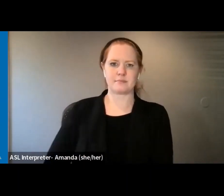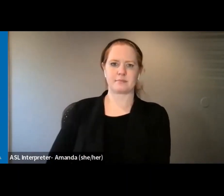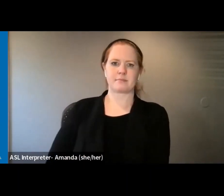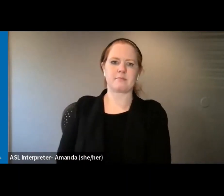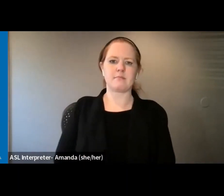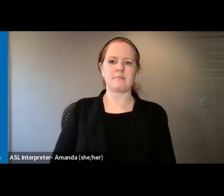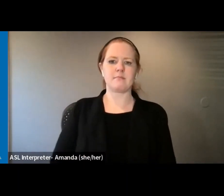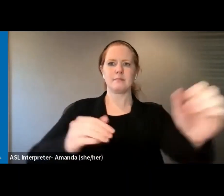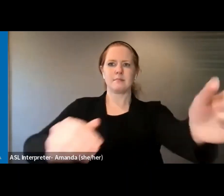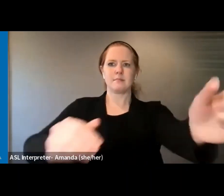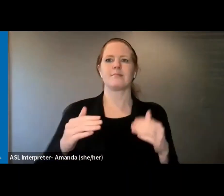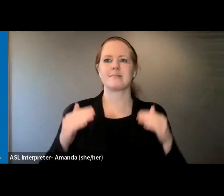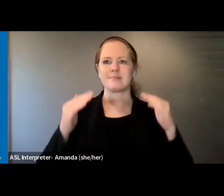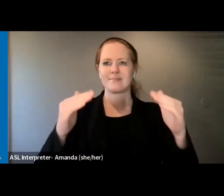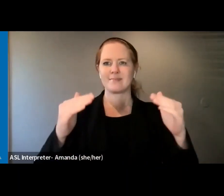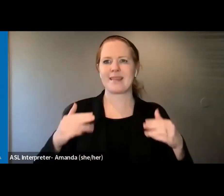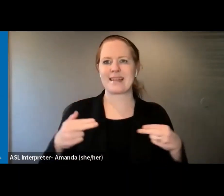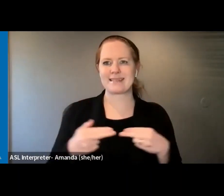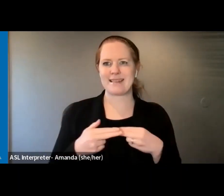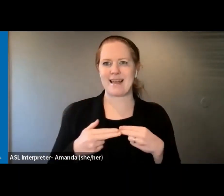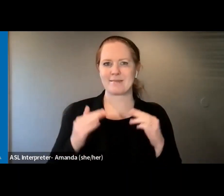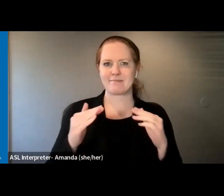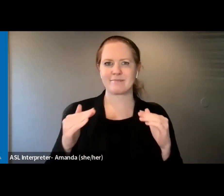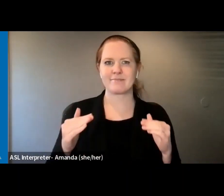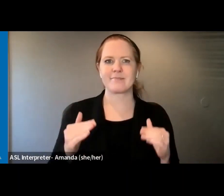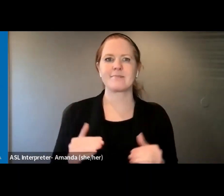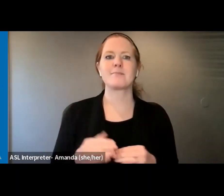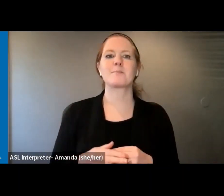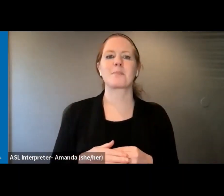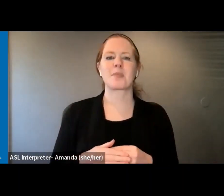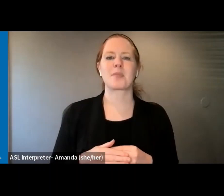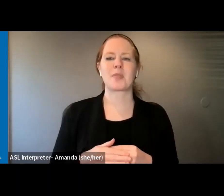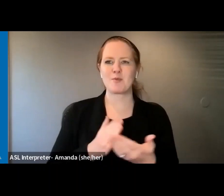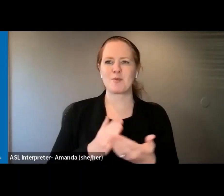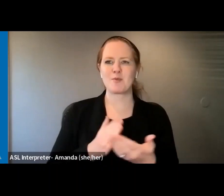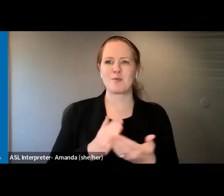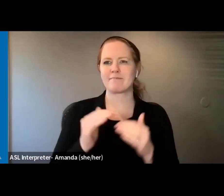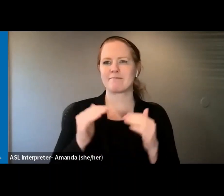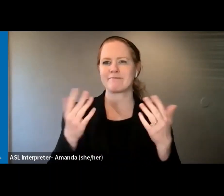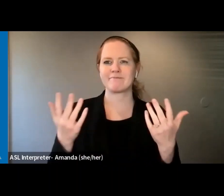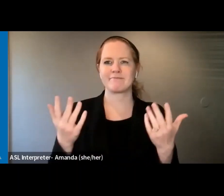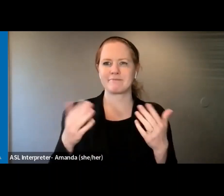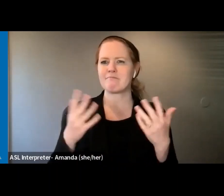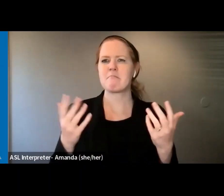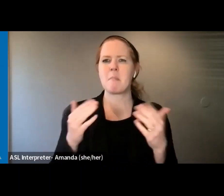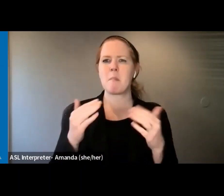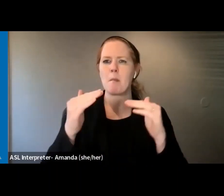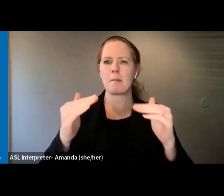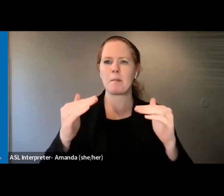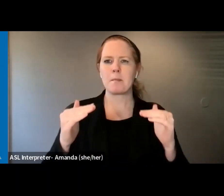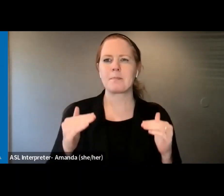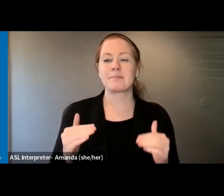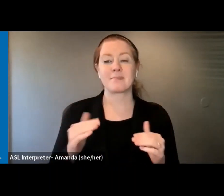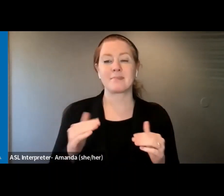Next slide, please. All right, so the next section is another participant support. So we've talked